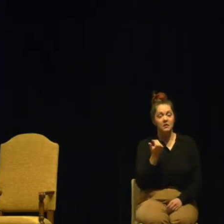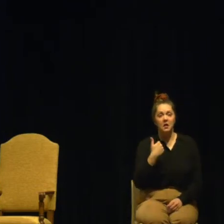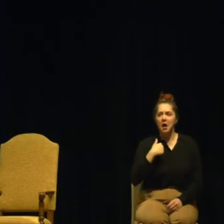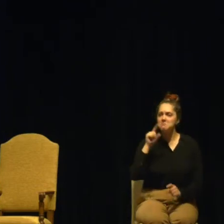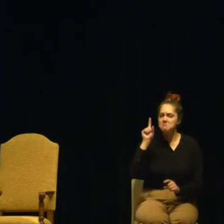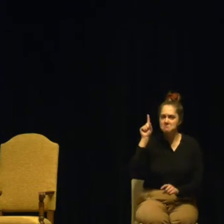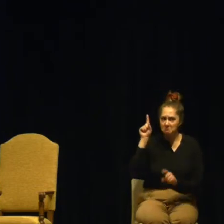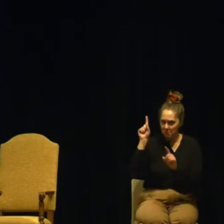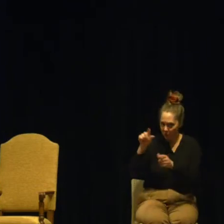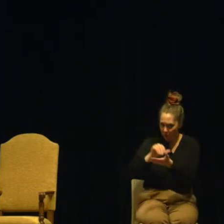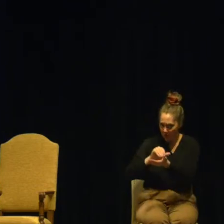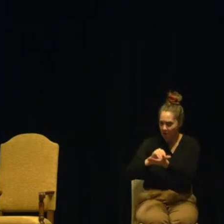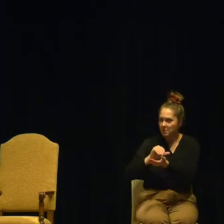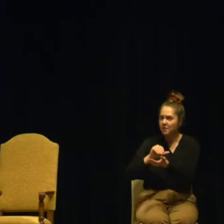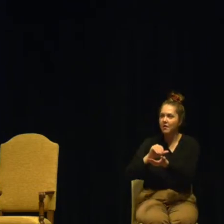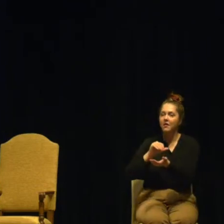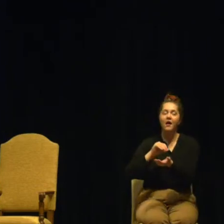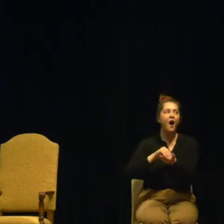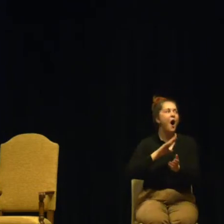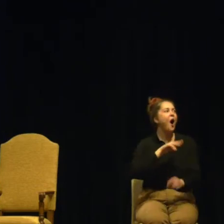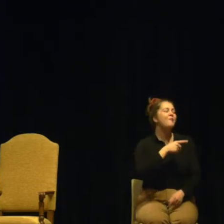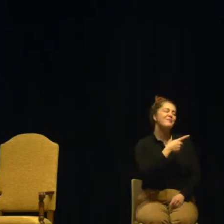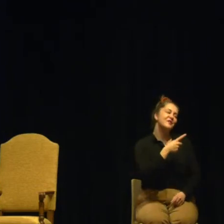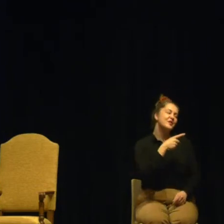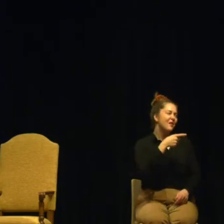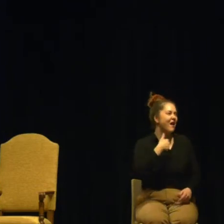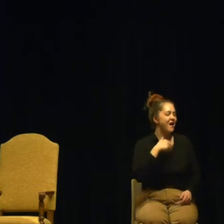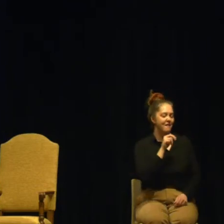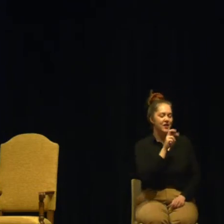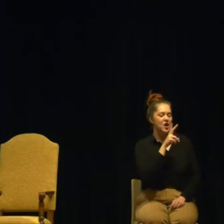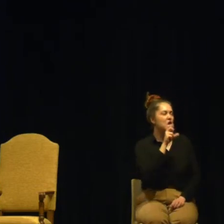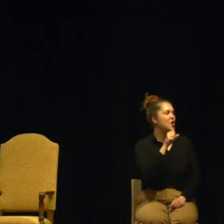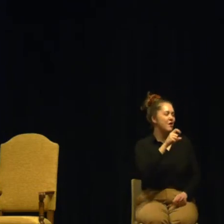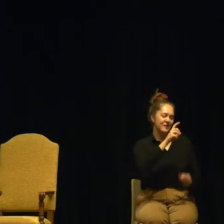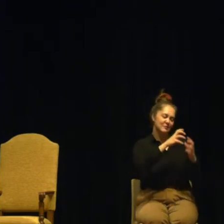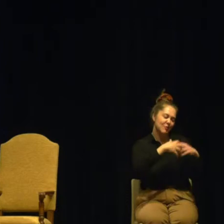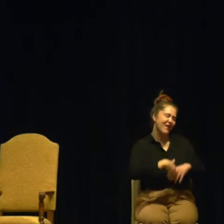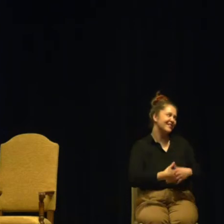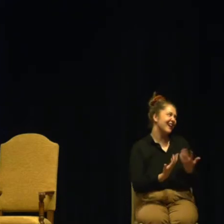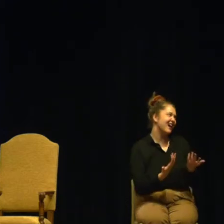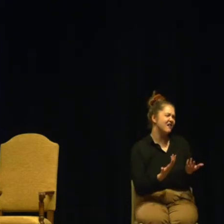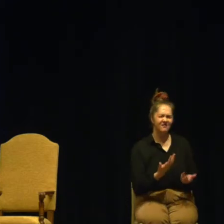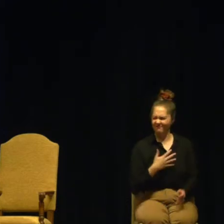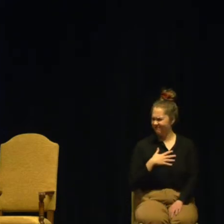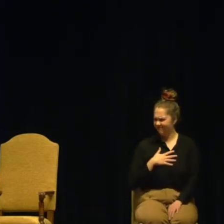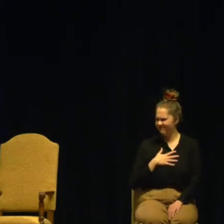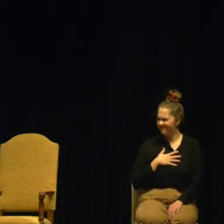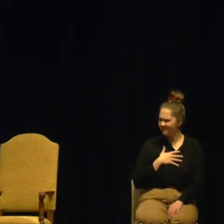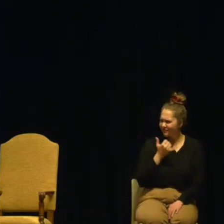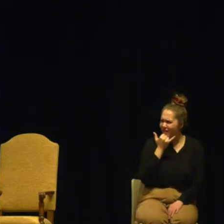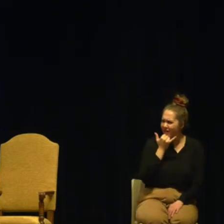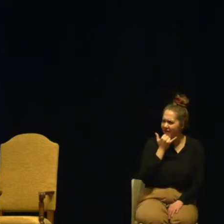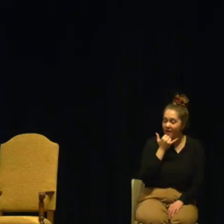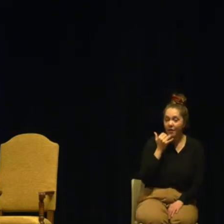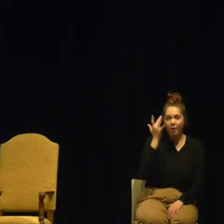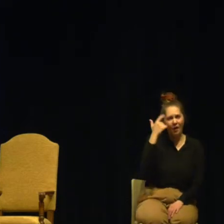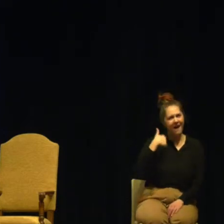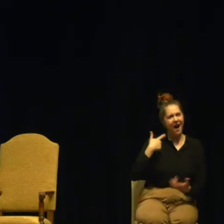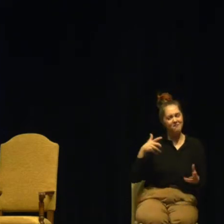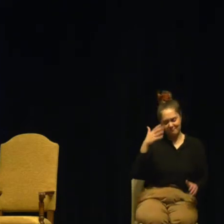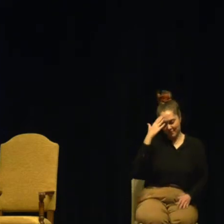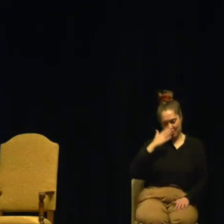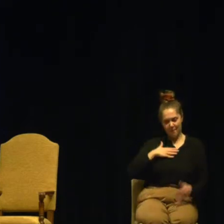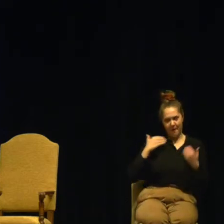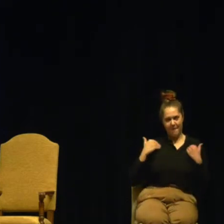me that I was having a nervous breakdown. And I knew that wasn't right because I knew my body, and